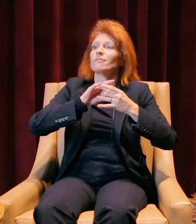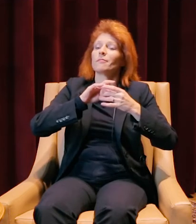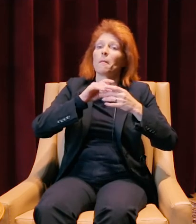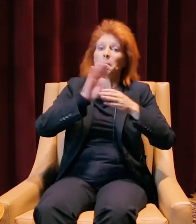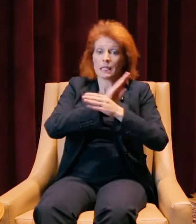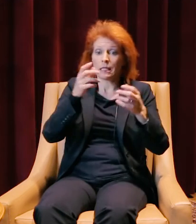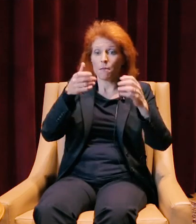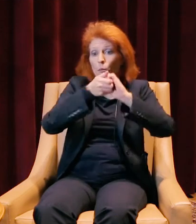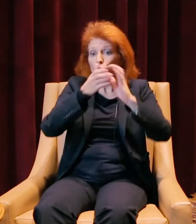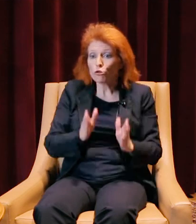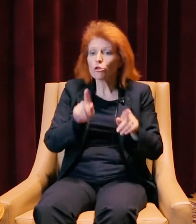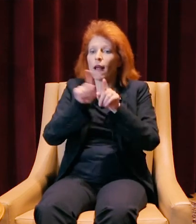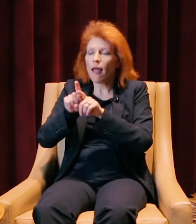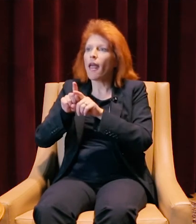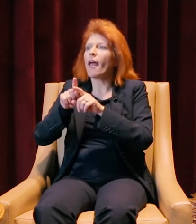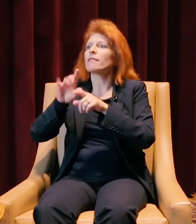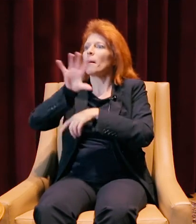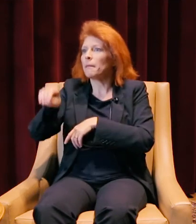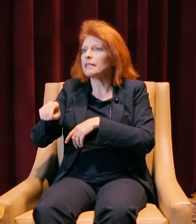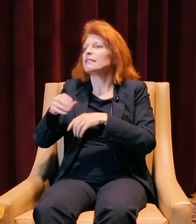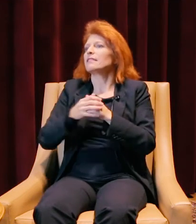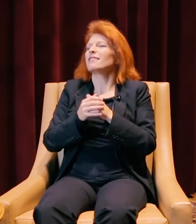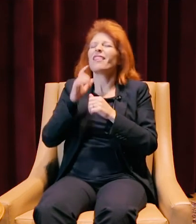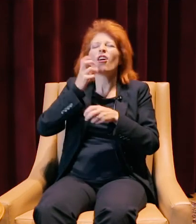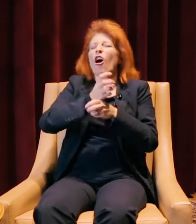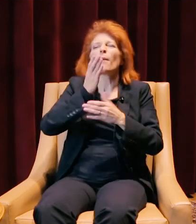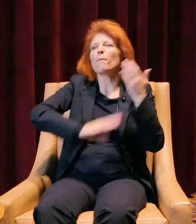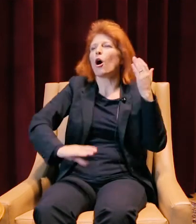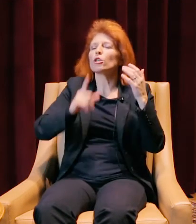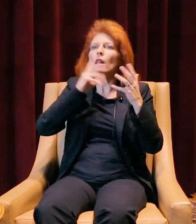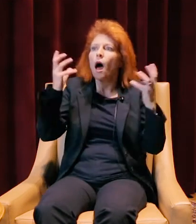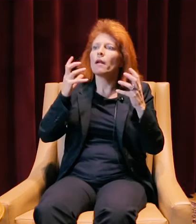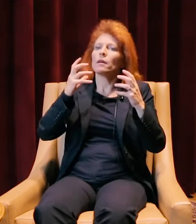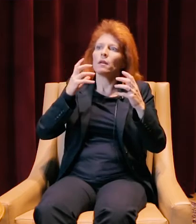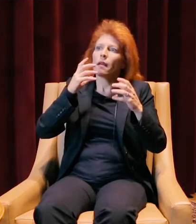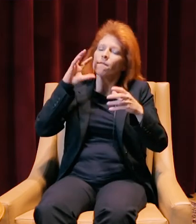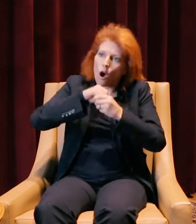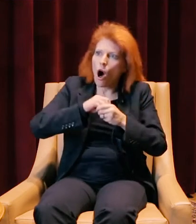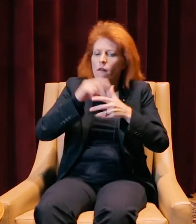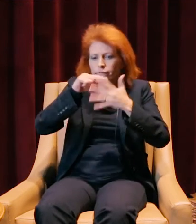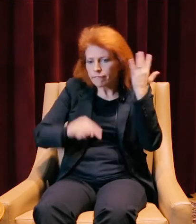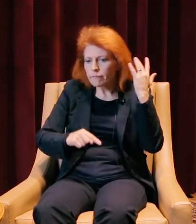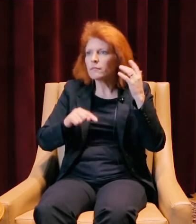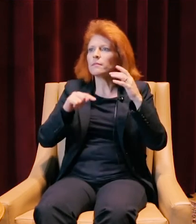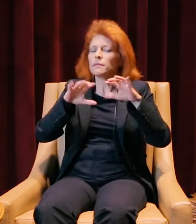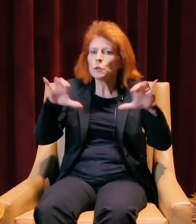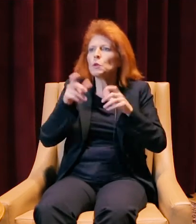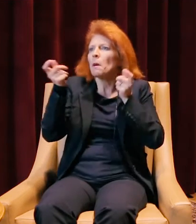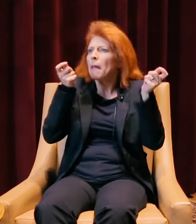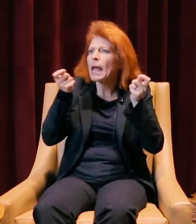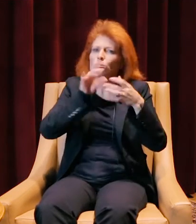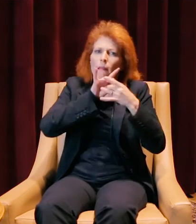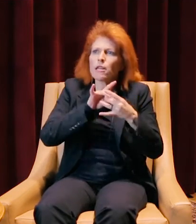making whatever deals you cut with people a success. That's the hard part, because it takes a lot of execution and management